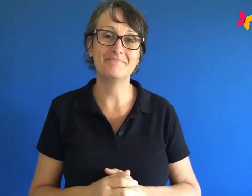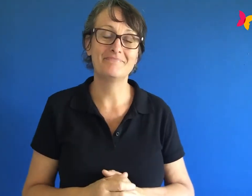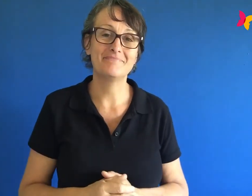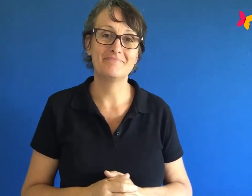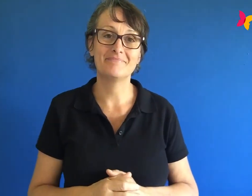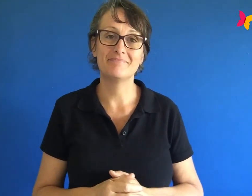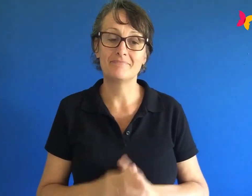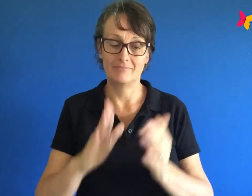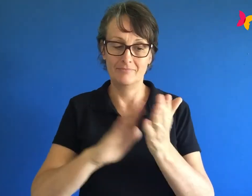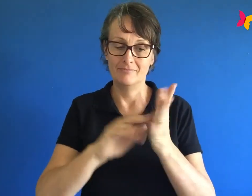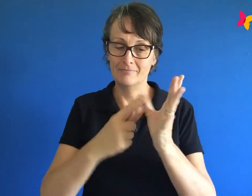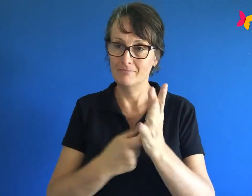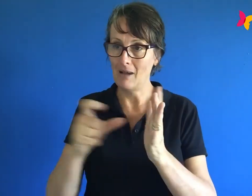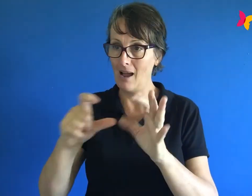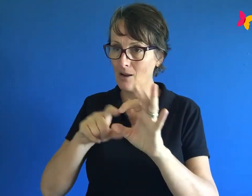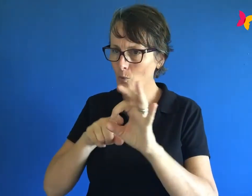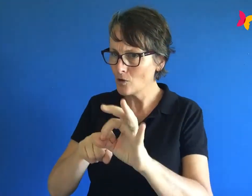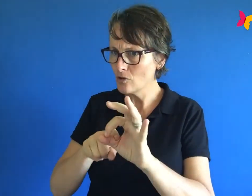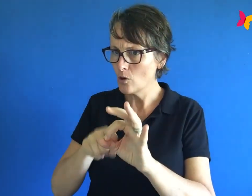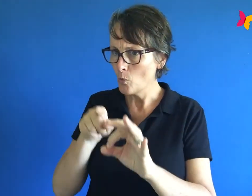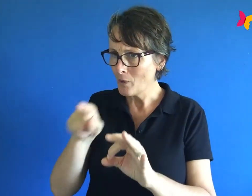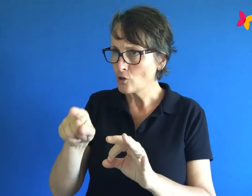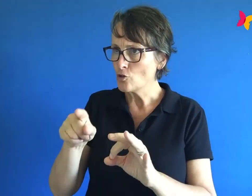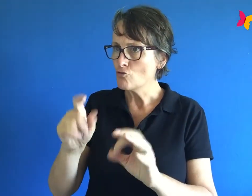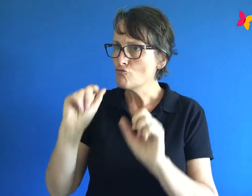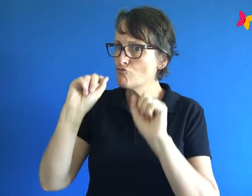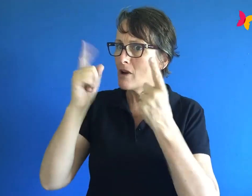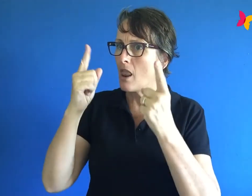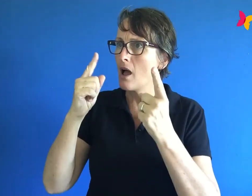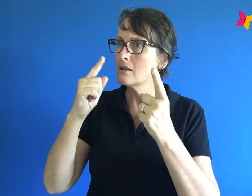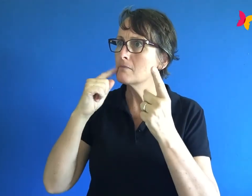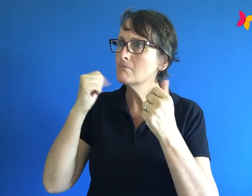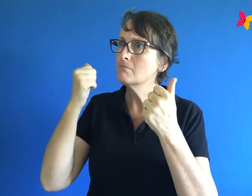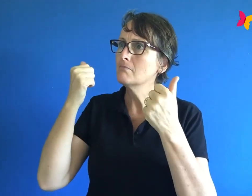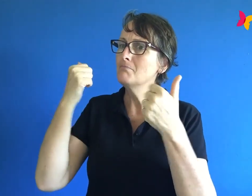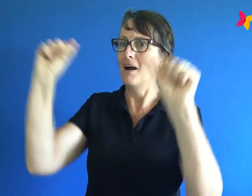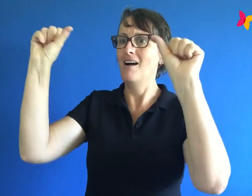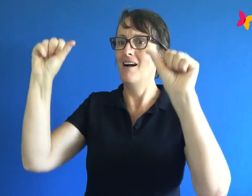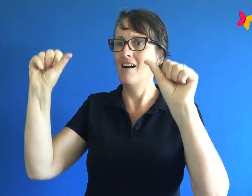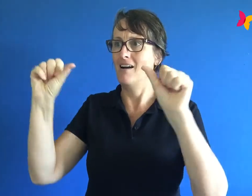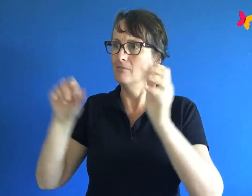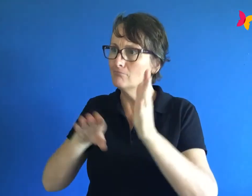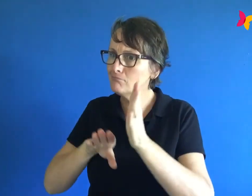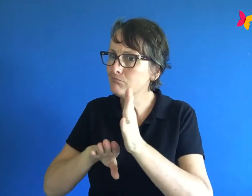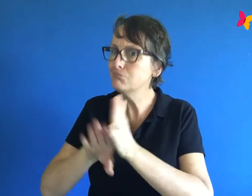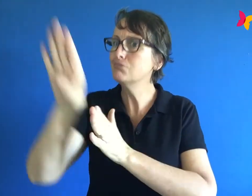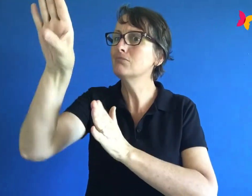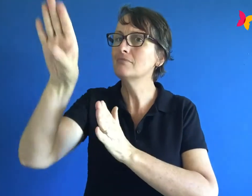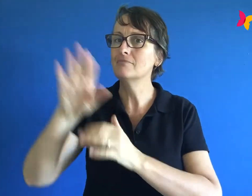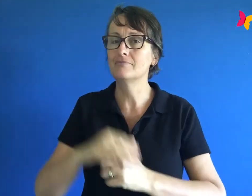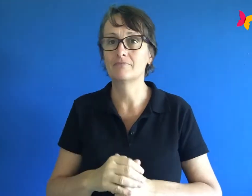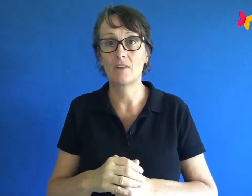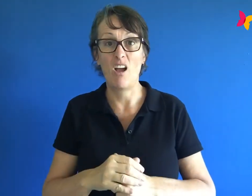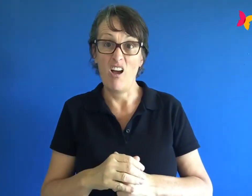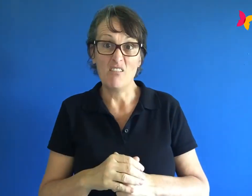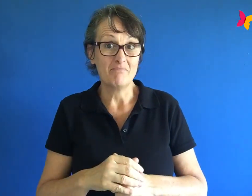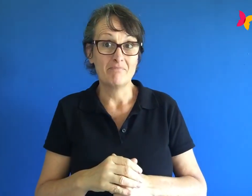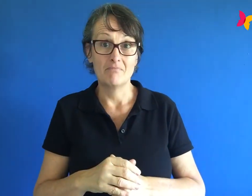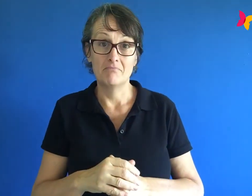you had? It's moments, and there are some days where I still think I'm